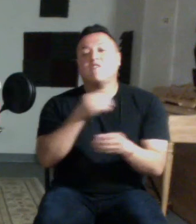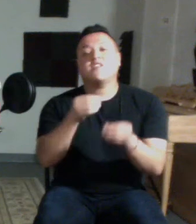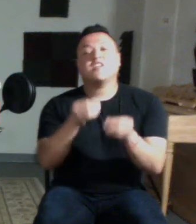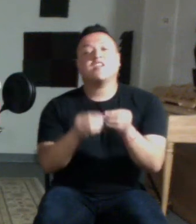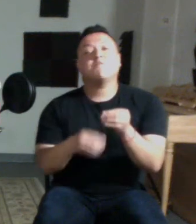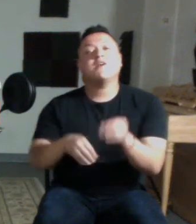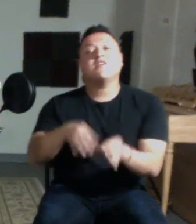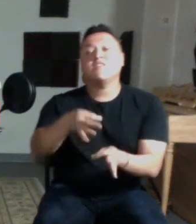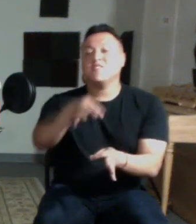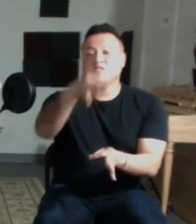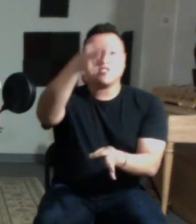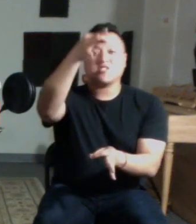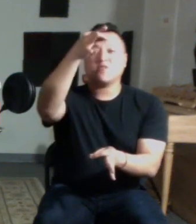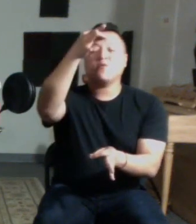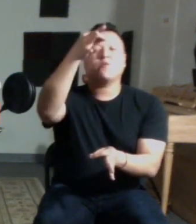Loving can mend your soul.